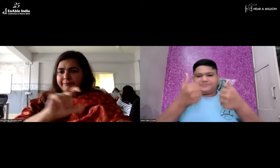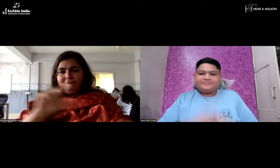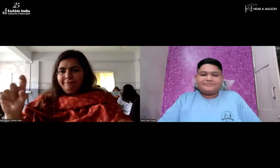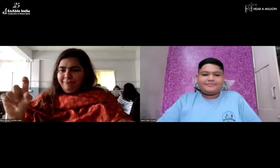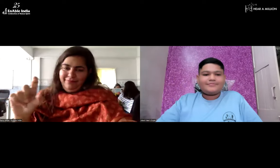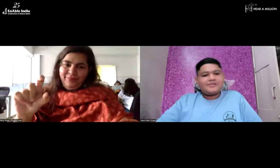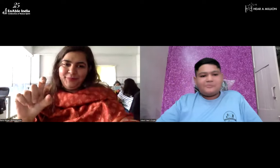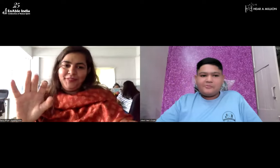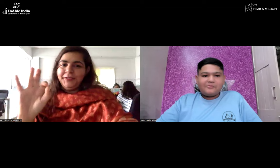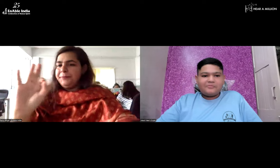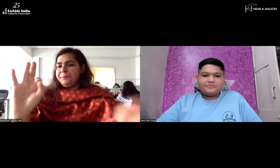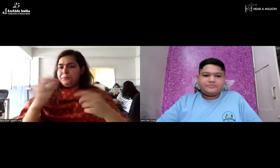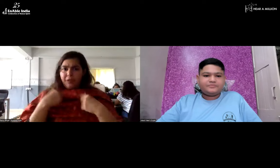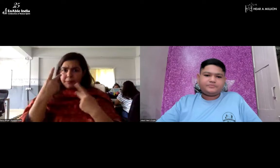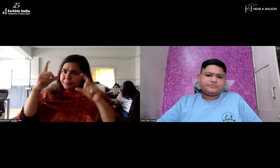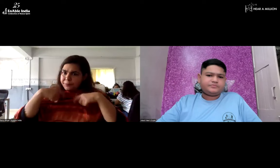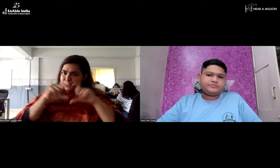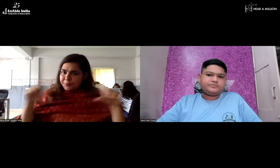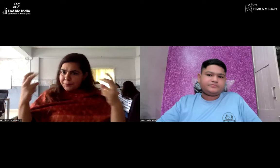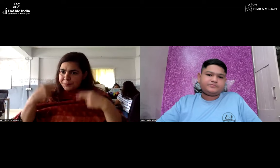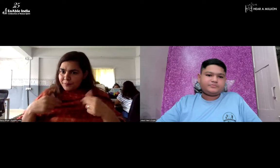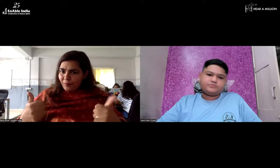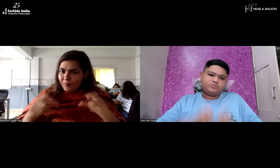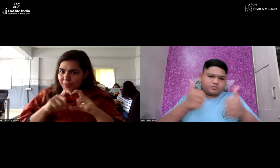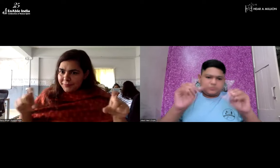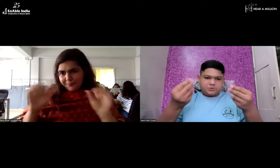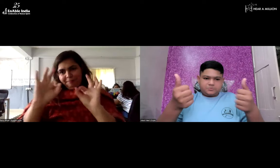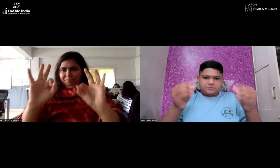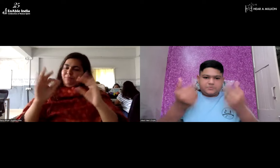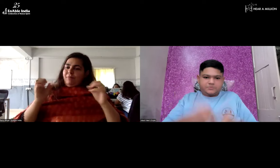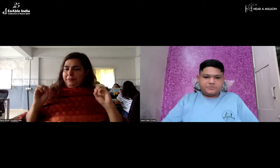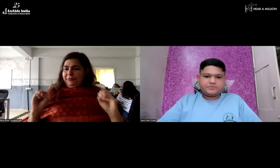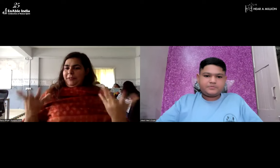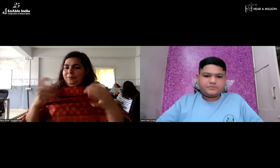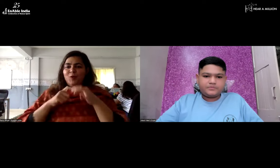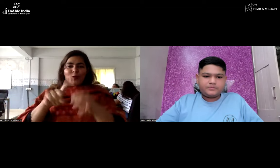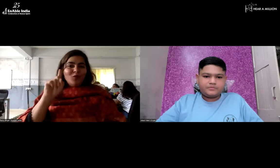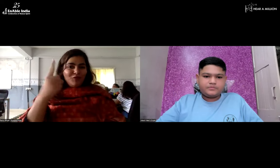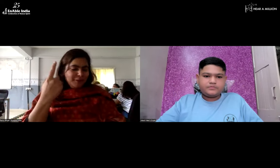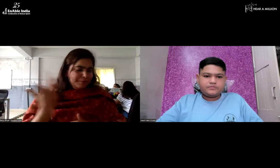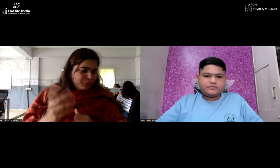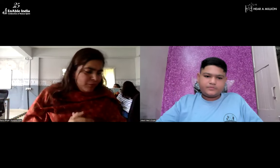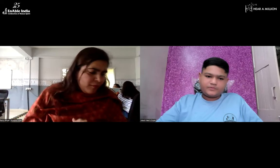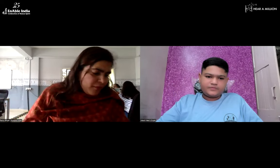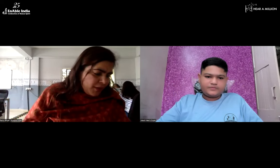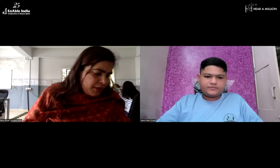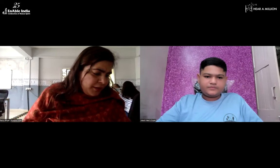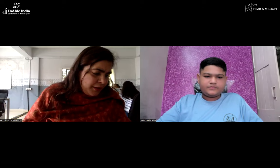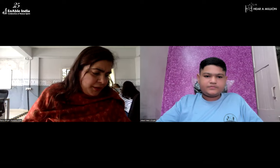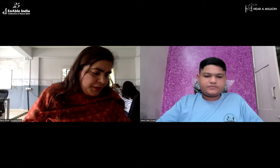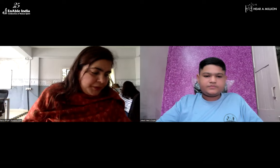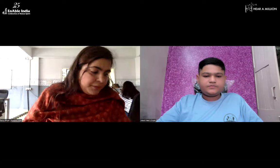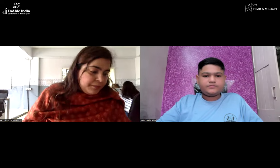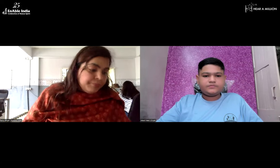Can you please sign again? So like we are superpower. Like you said, you could have superpowers so that way you ever you went, you